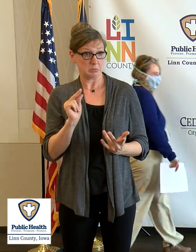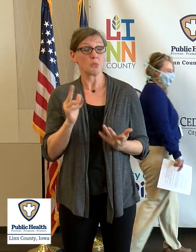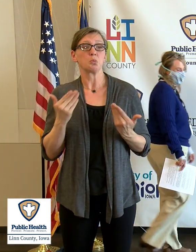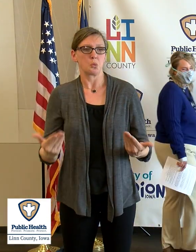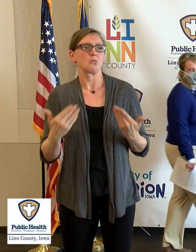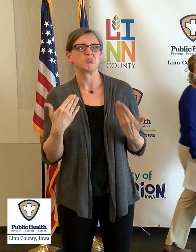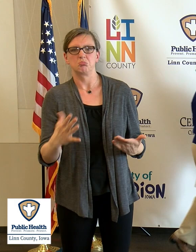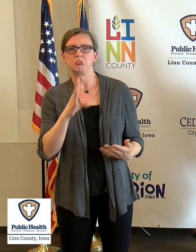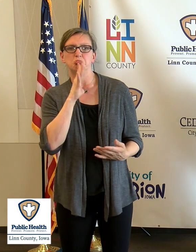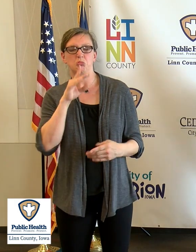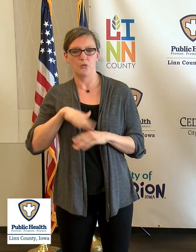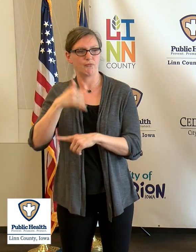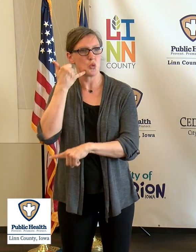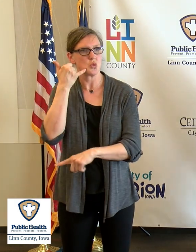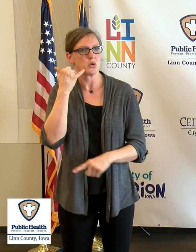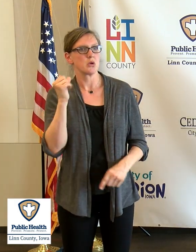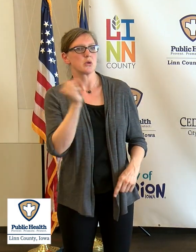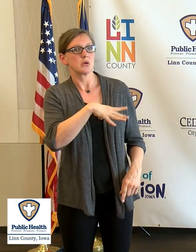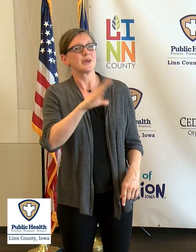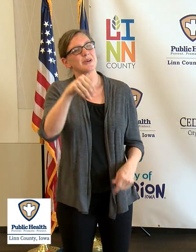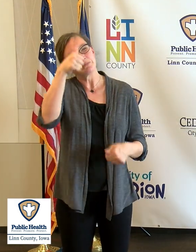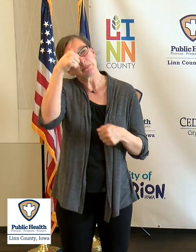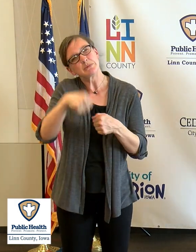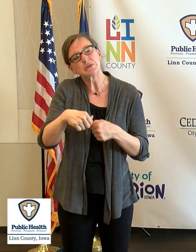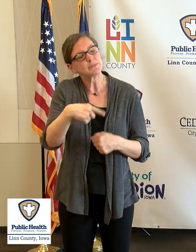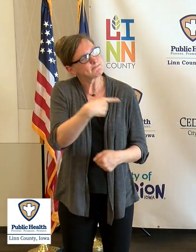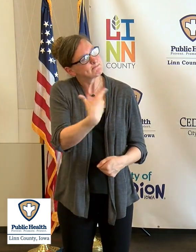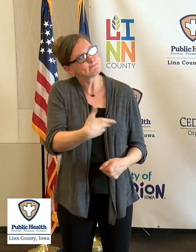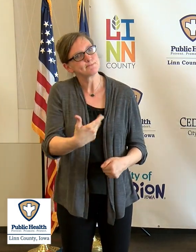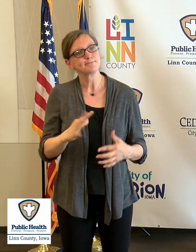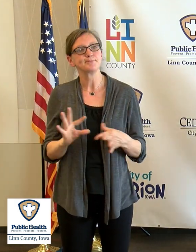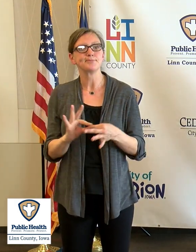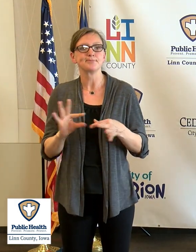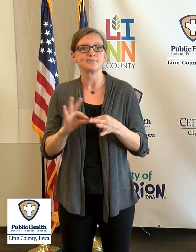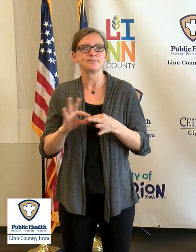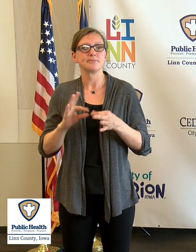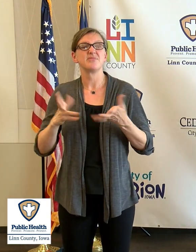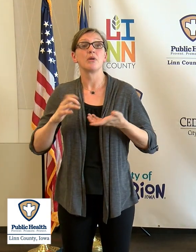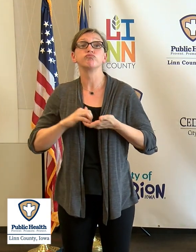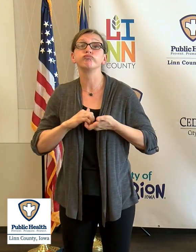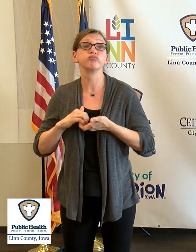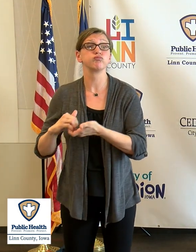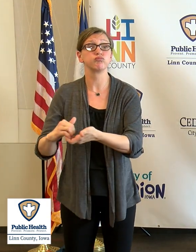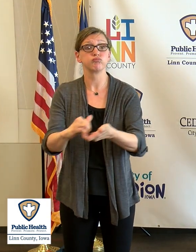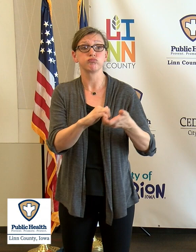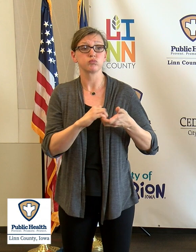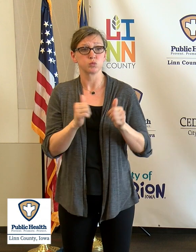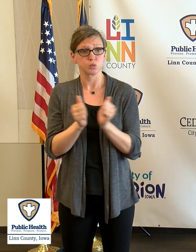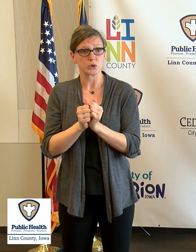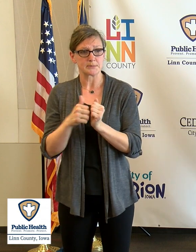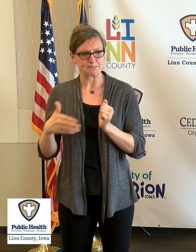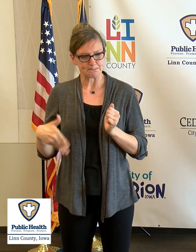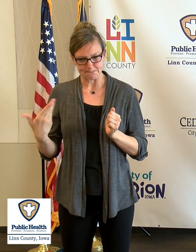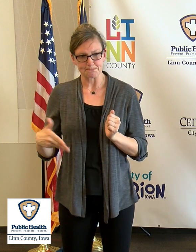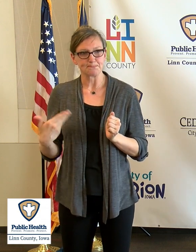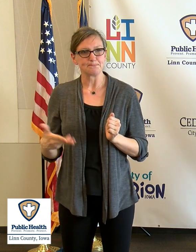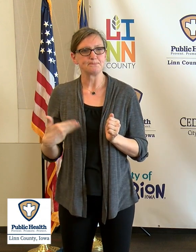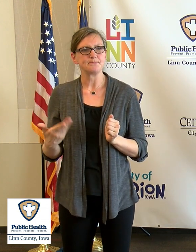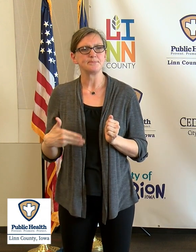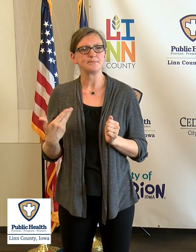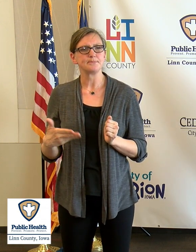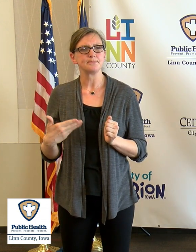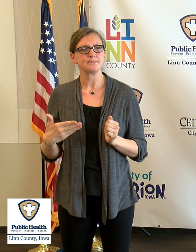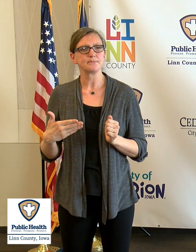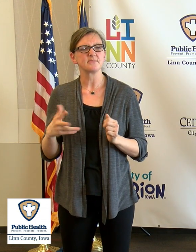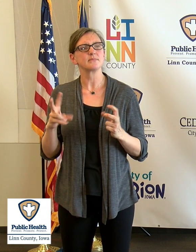Heather, I believe I heard you talking about a partnership to address housing needs. I couldn't quite